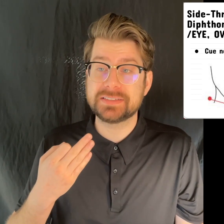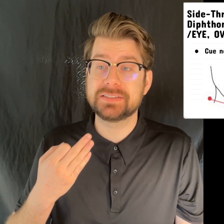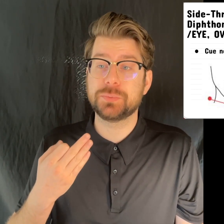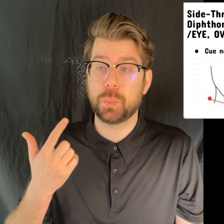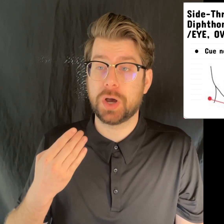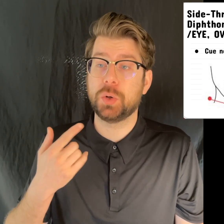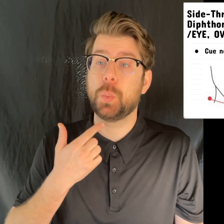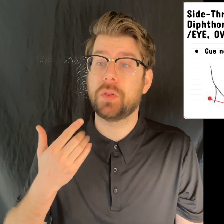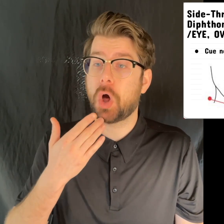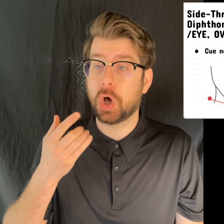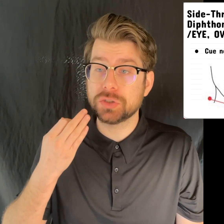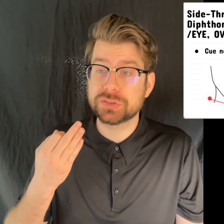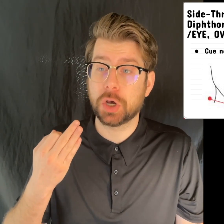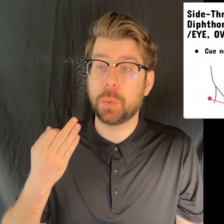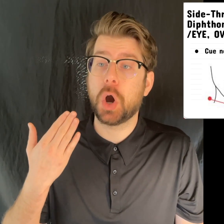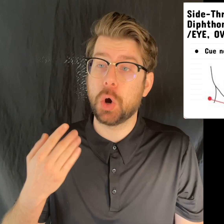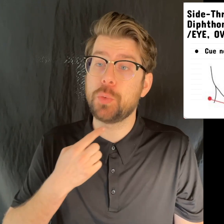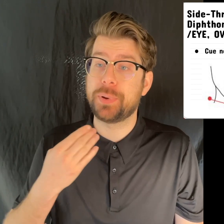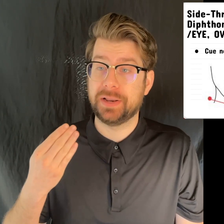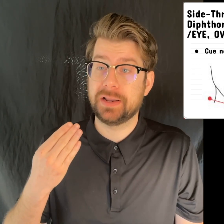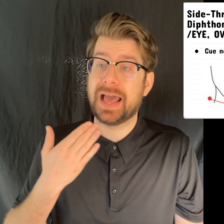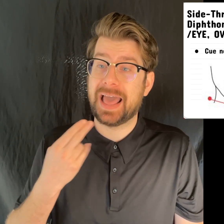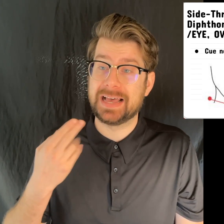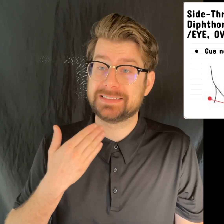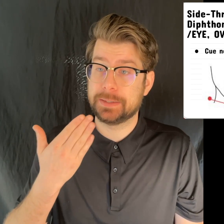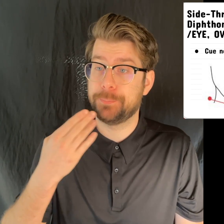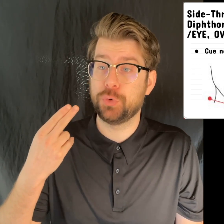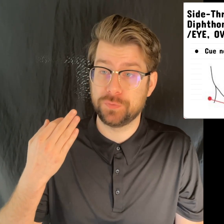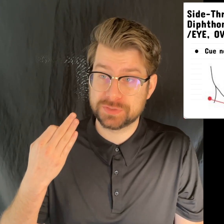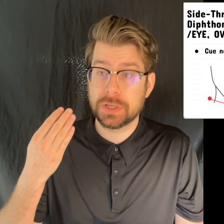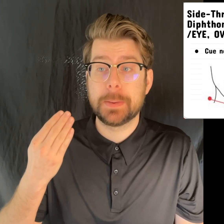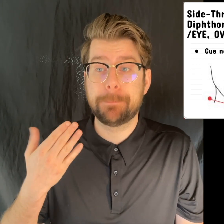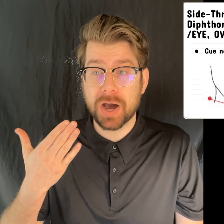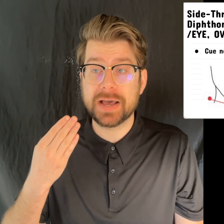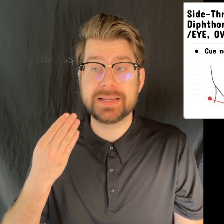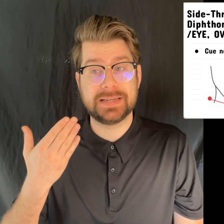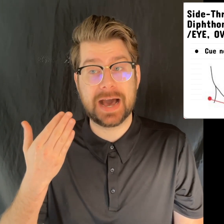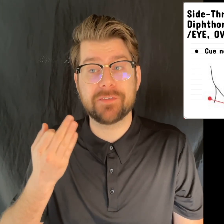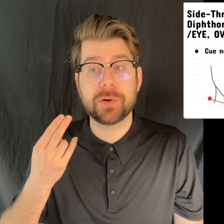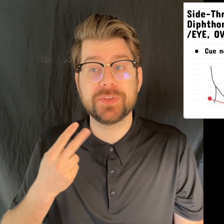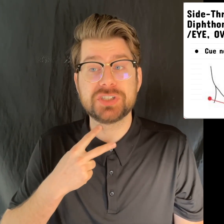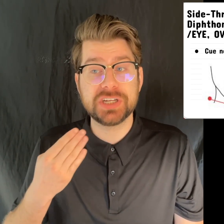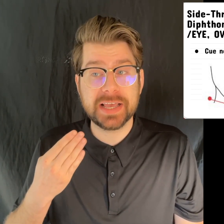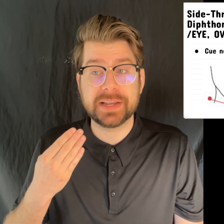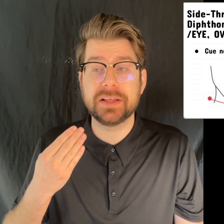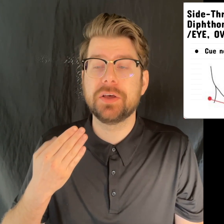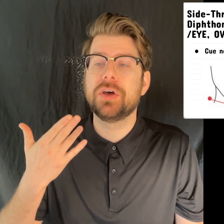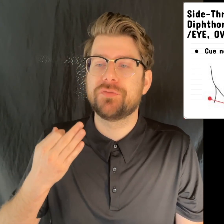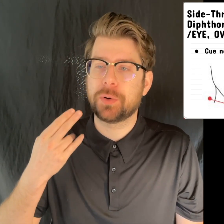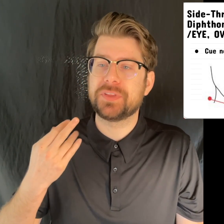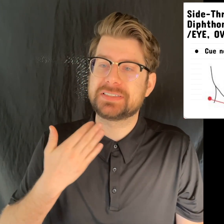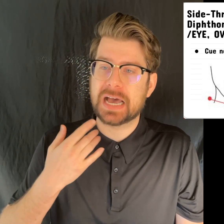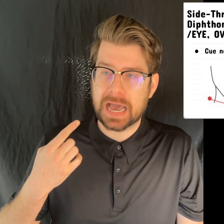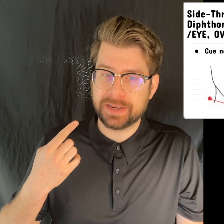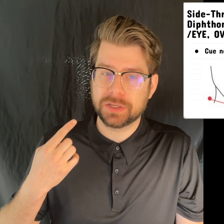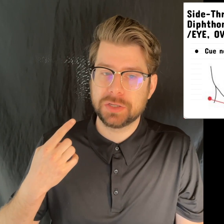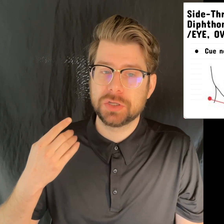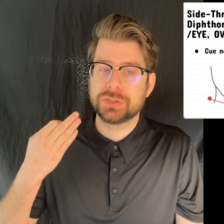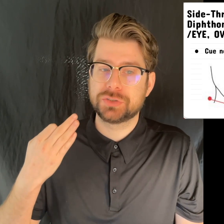This one will also open as it moves, but not from the chin, from the side.